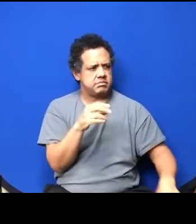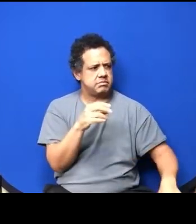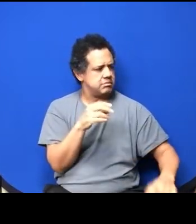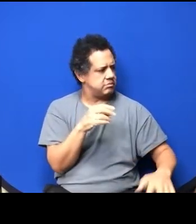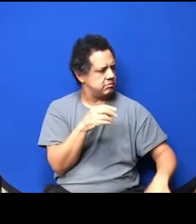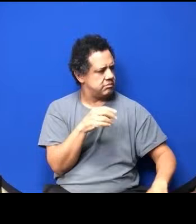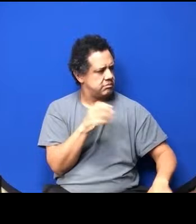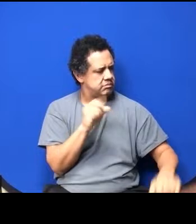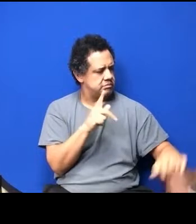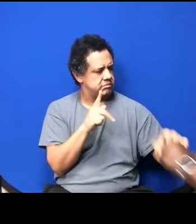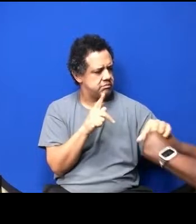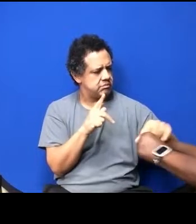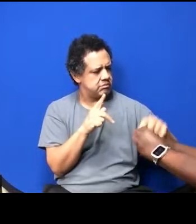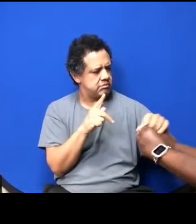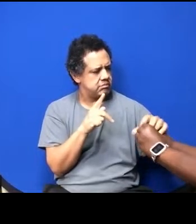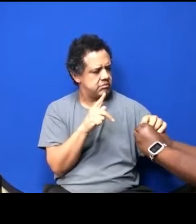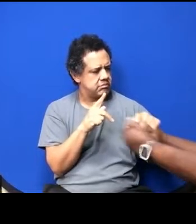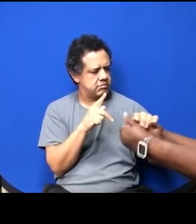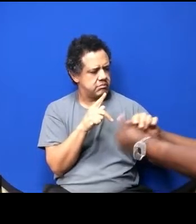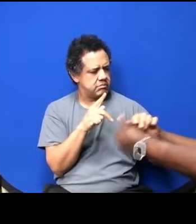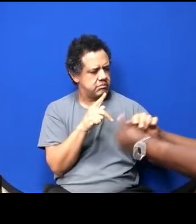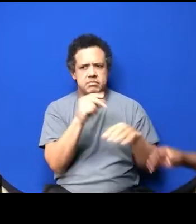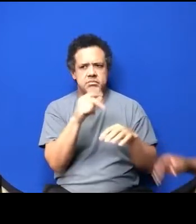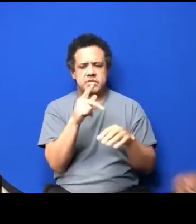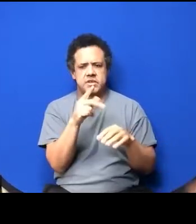where I need to have an SSP there for me,